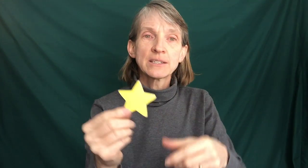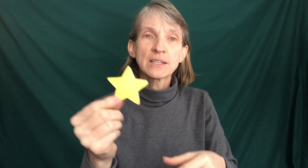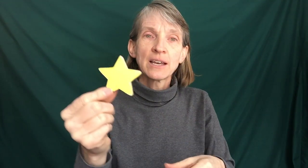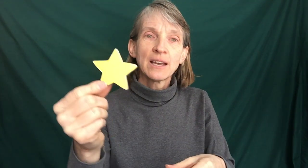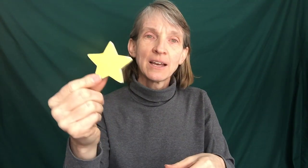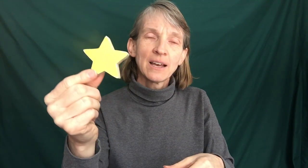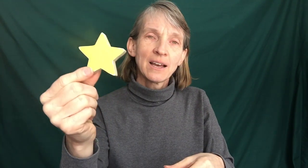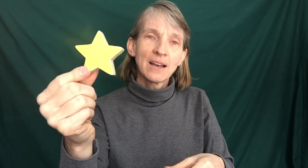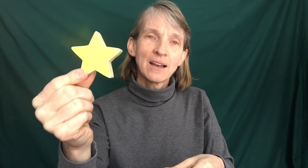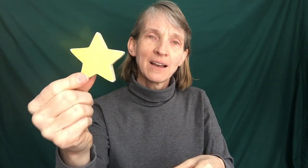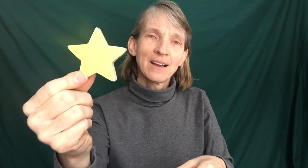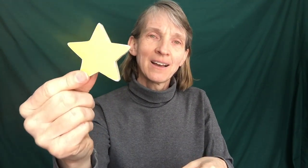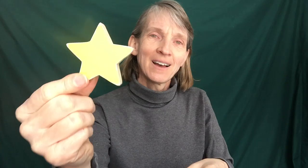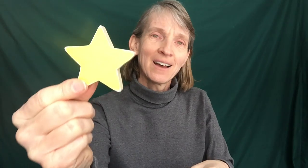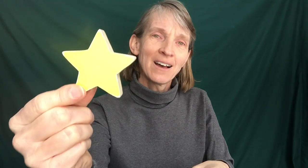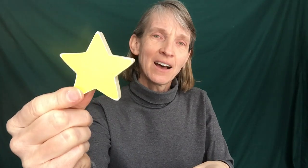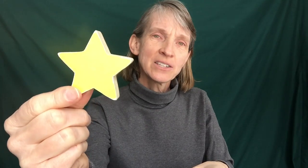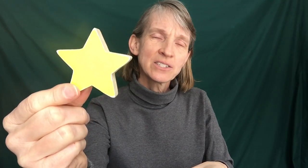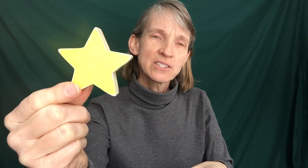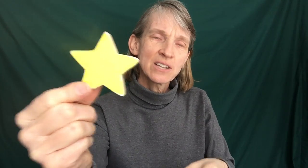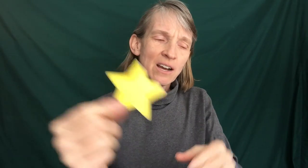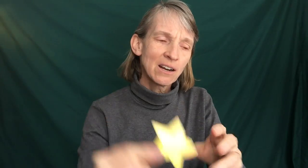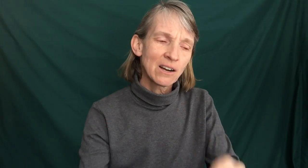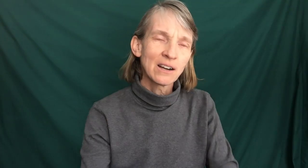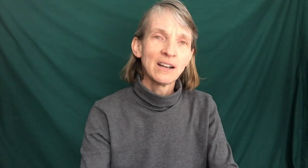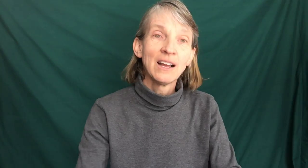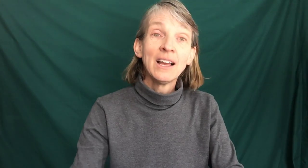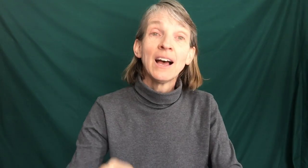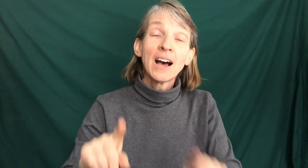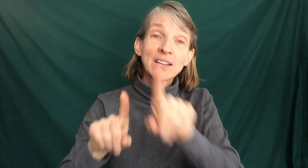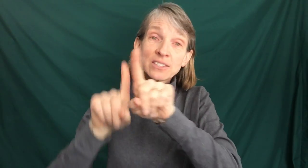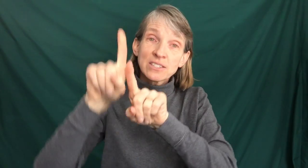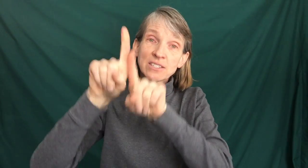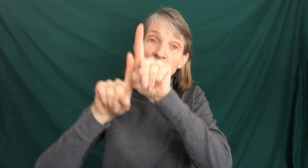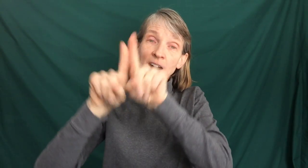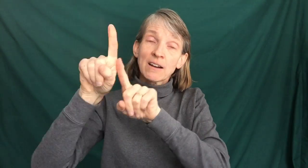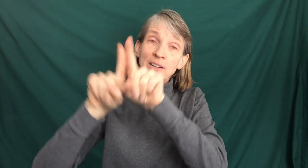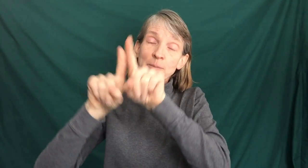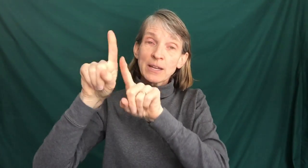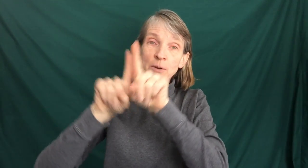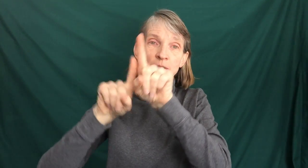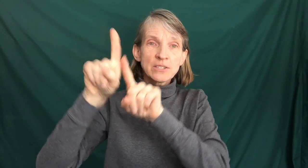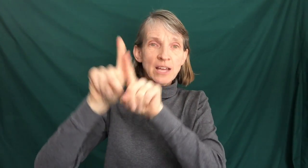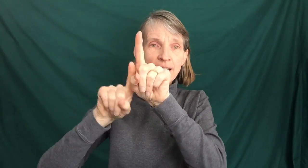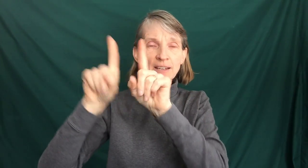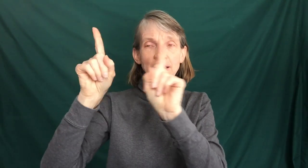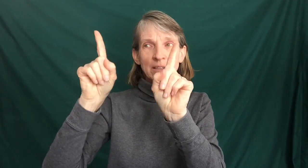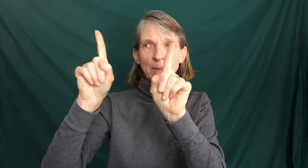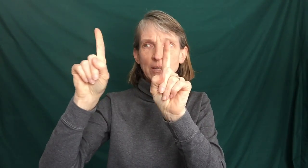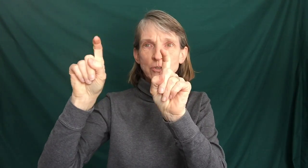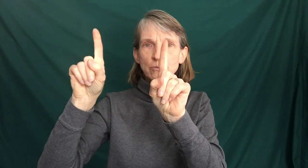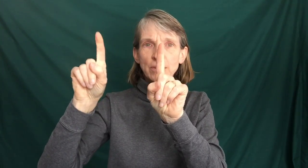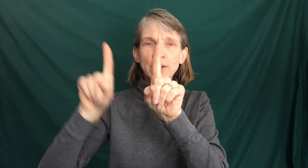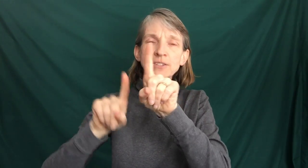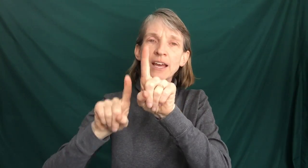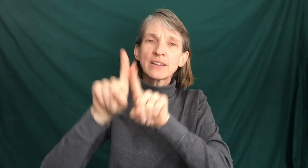is a star. A star. You might know this sign. You make two fingers and you